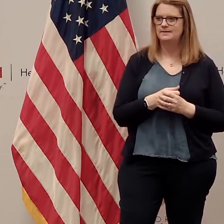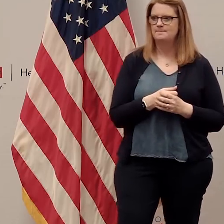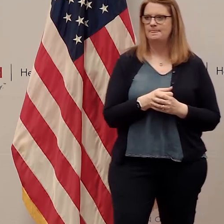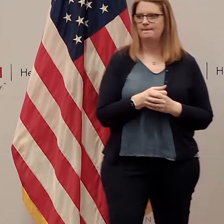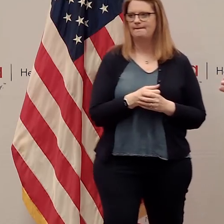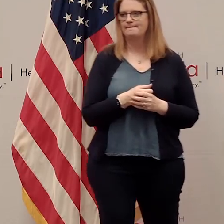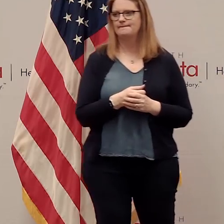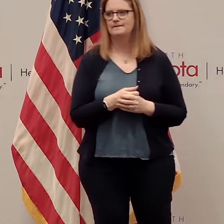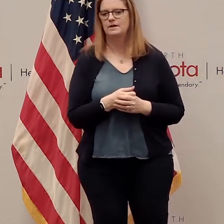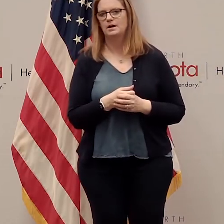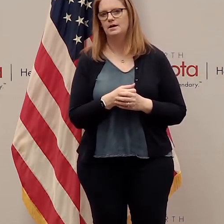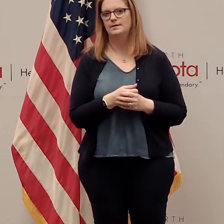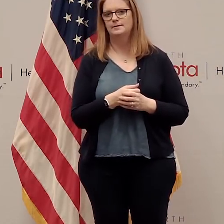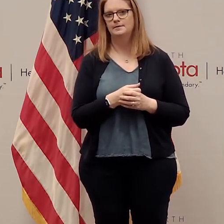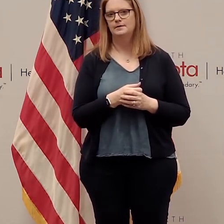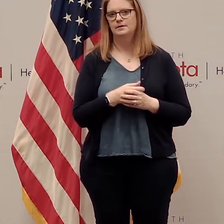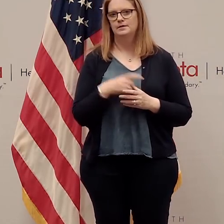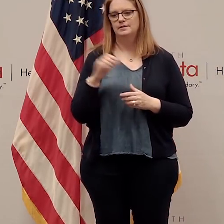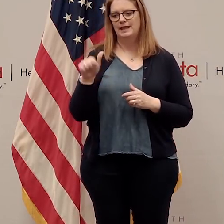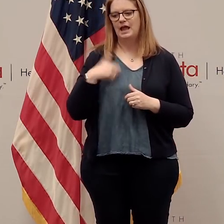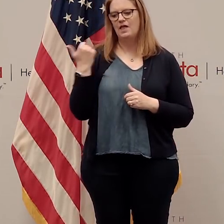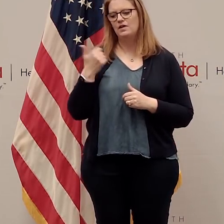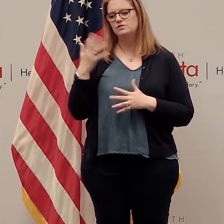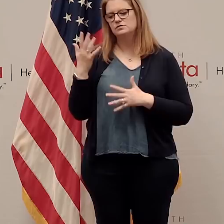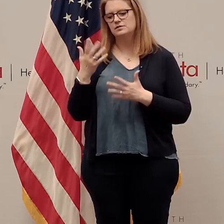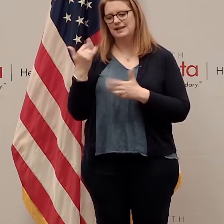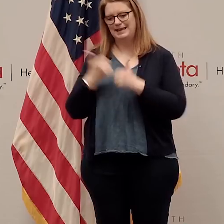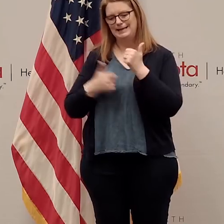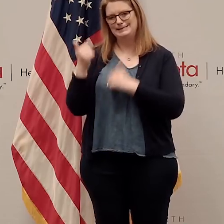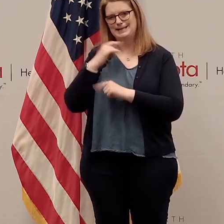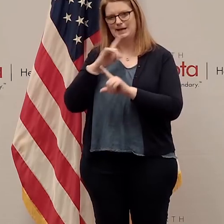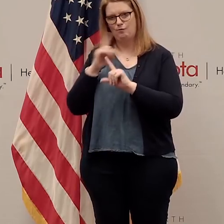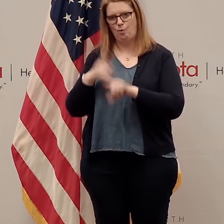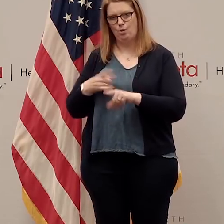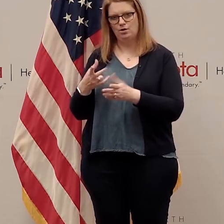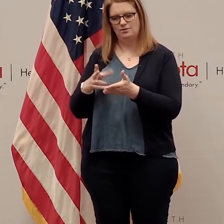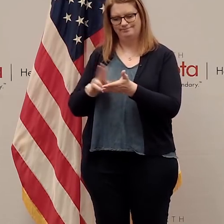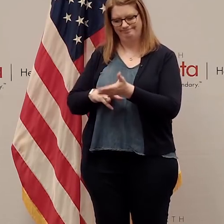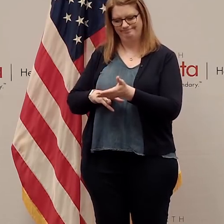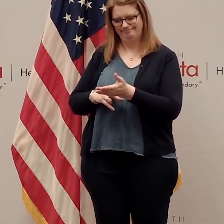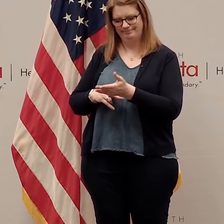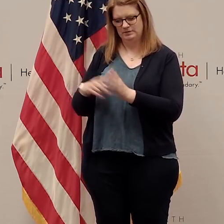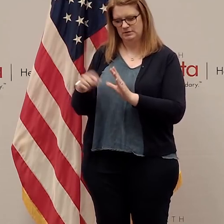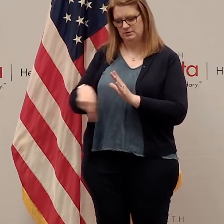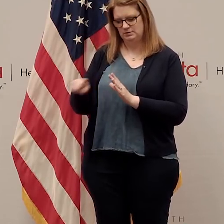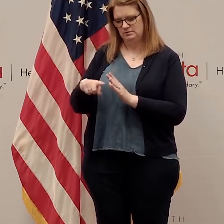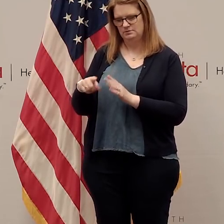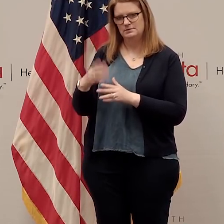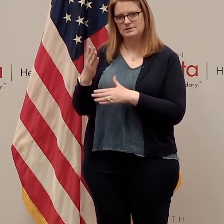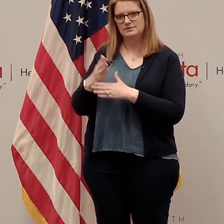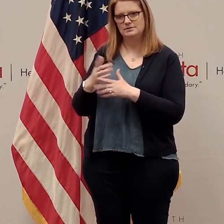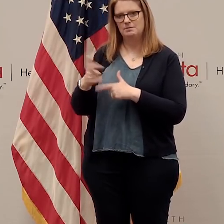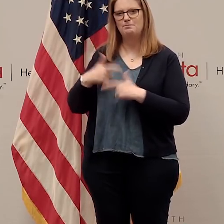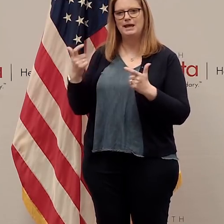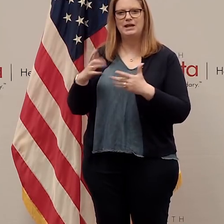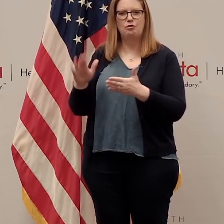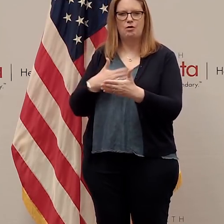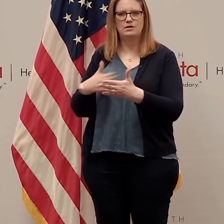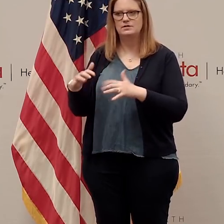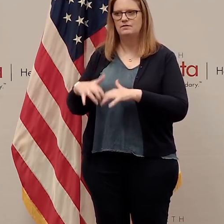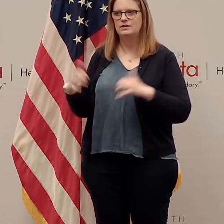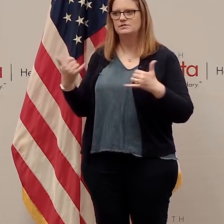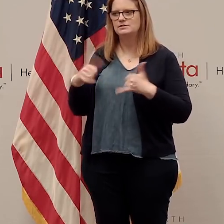But on the other venues, the executive order will certainly state that those are still not open. I mean, the large concert